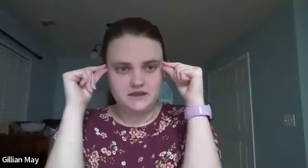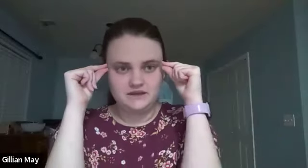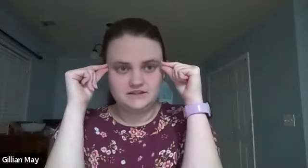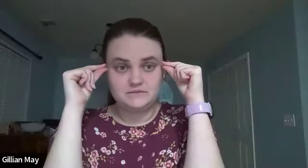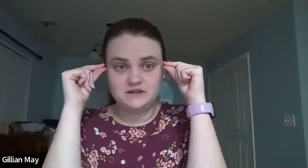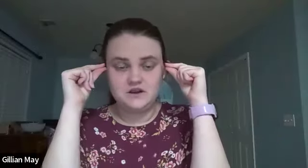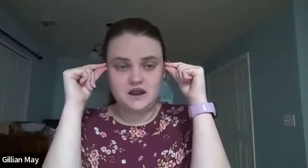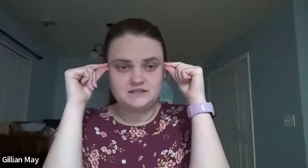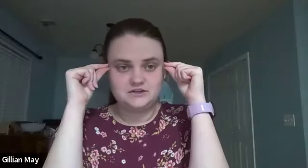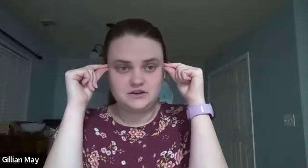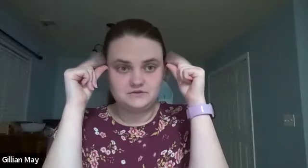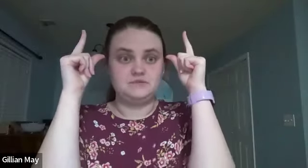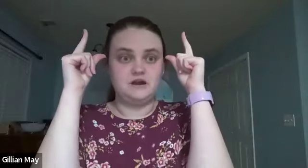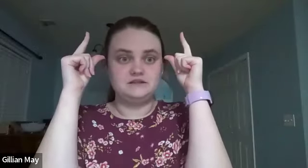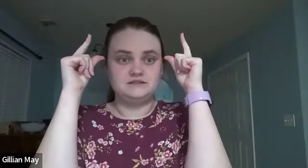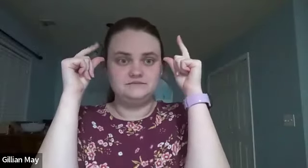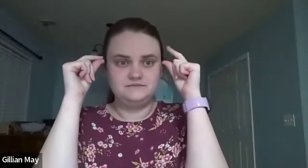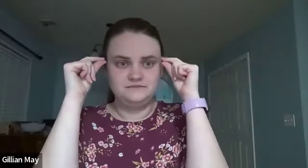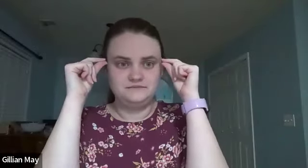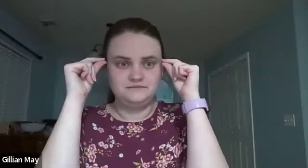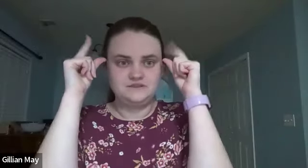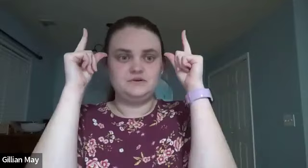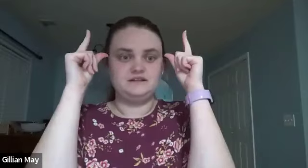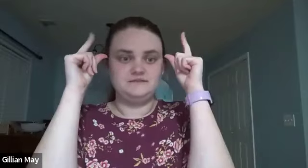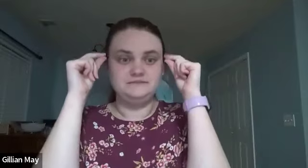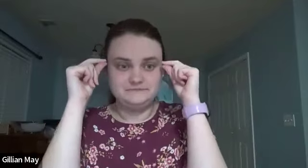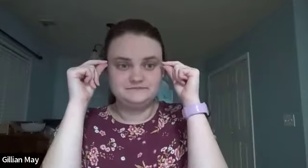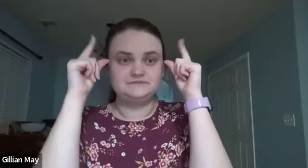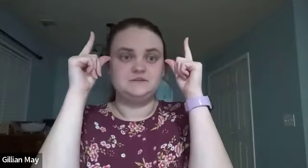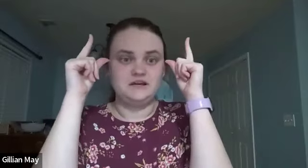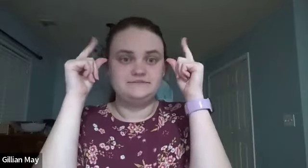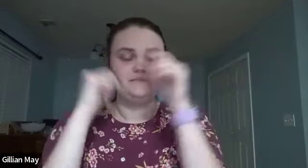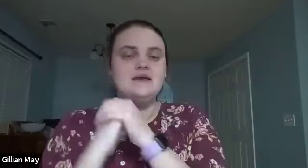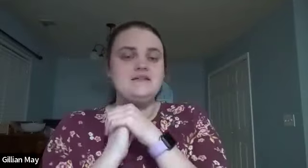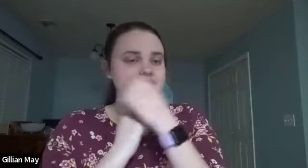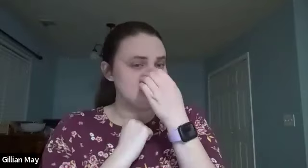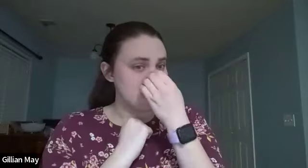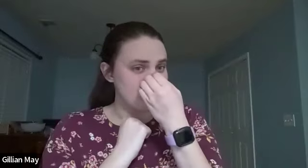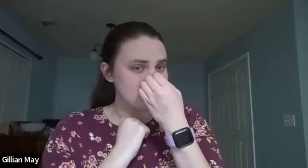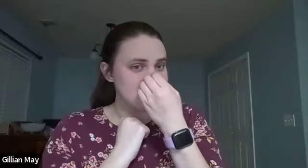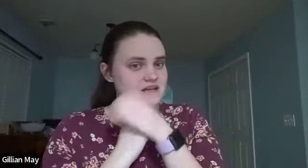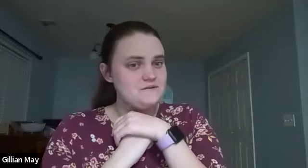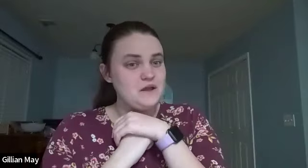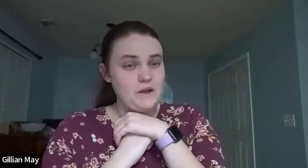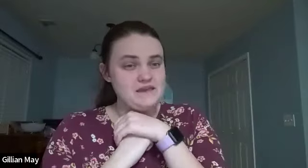thing. It's going to be near your eyes and you're going to go surprise. Surprise. Surprise. This is also the sign for like wake up,